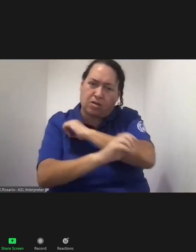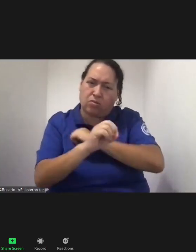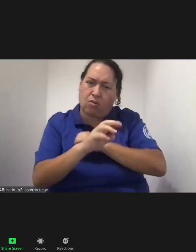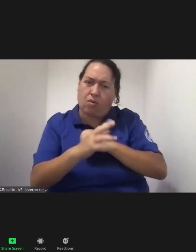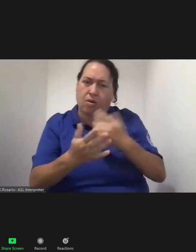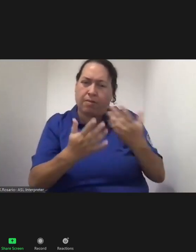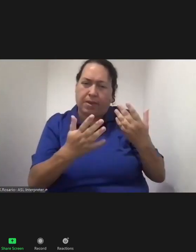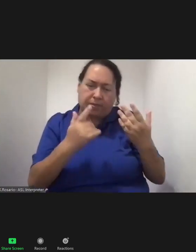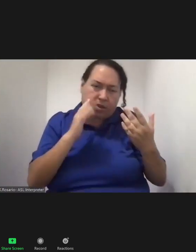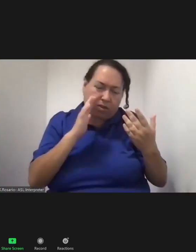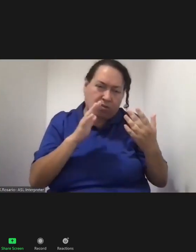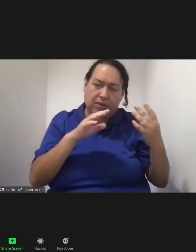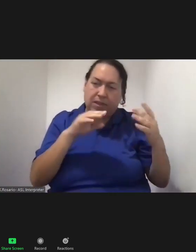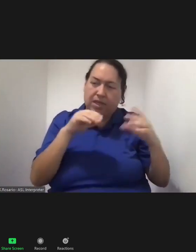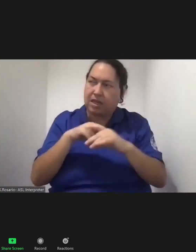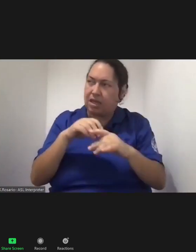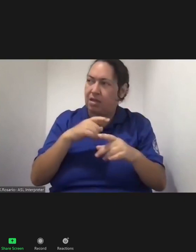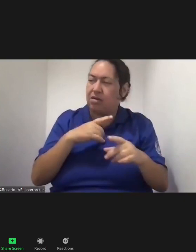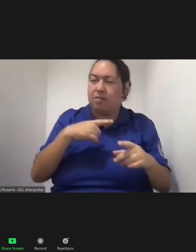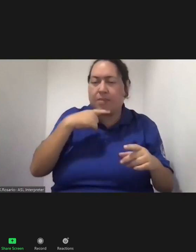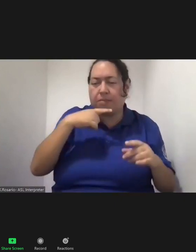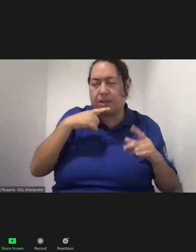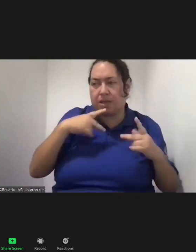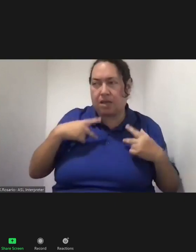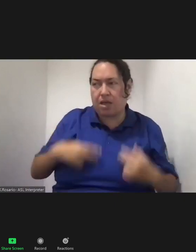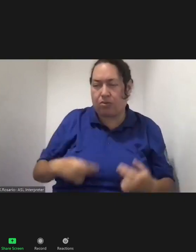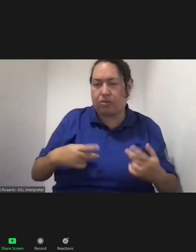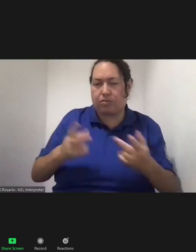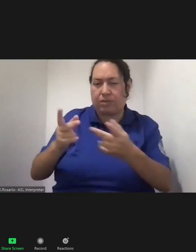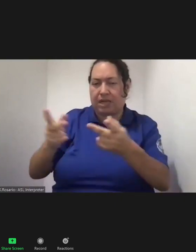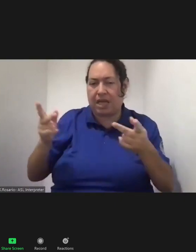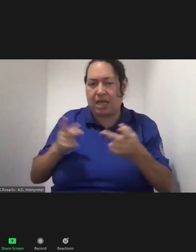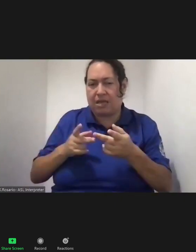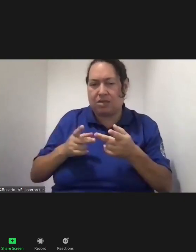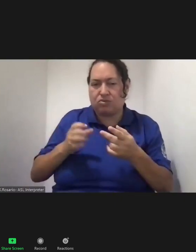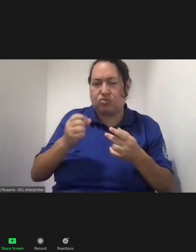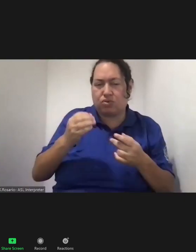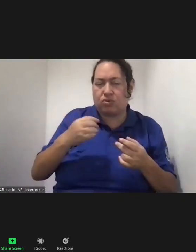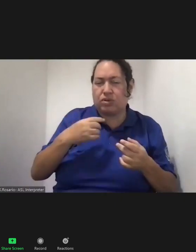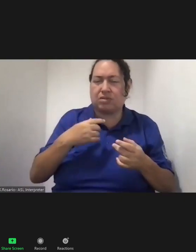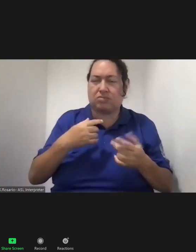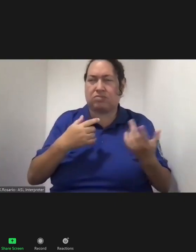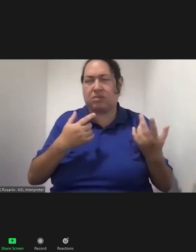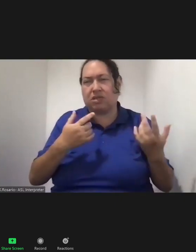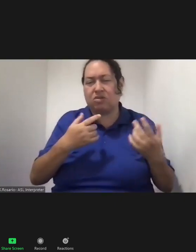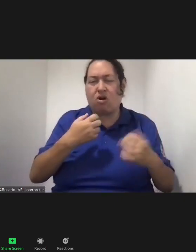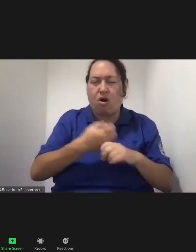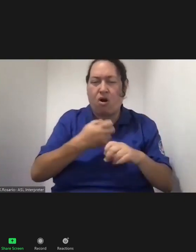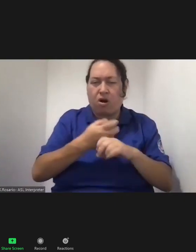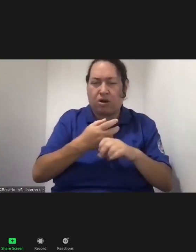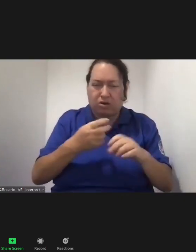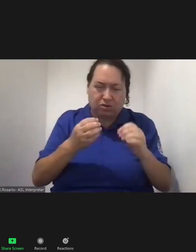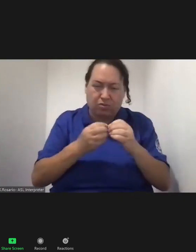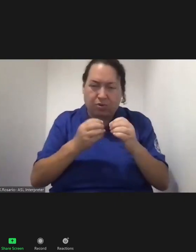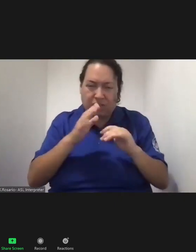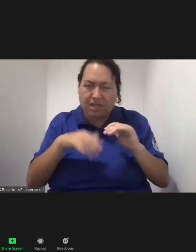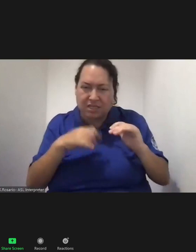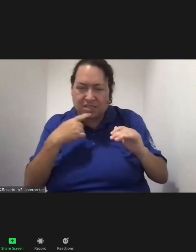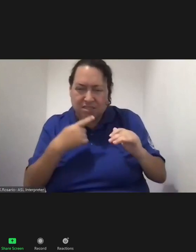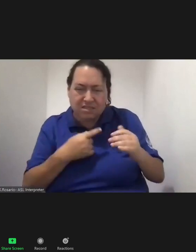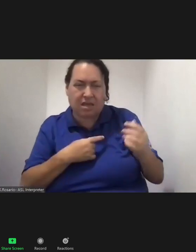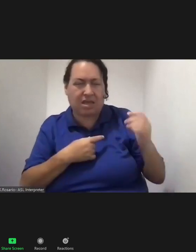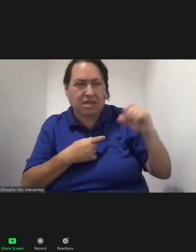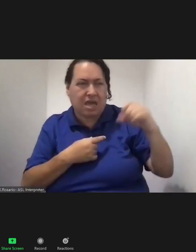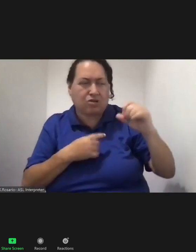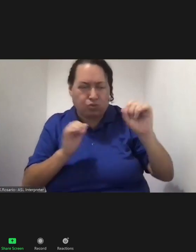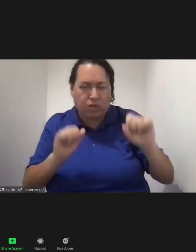come to the public health site. So it really is a little more than just saying, yes, we could do it. It will require a little more discussion and conversation in